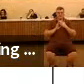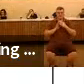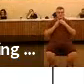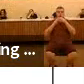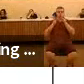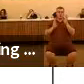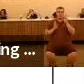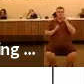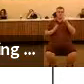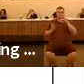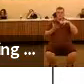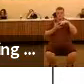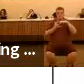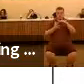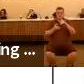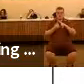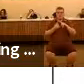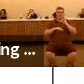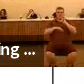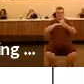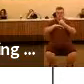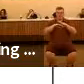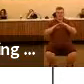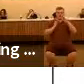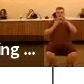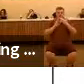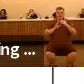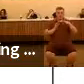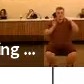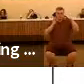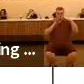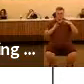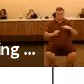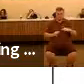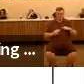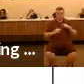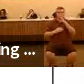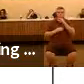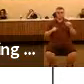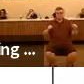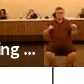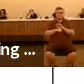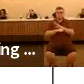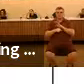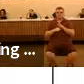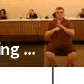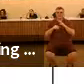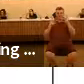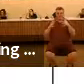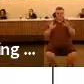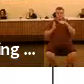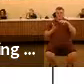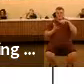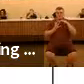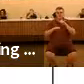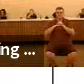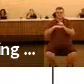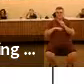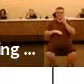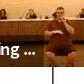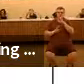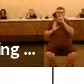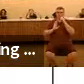of the study was prepared based on town's input, and completed study was submitted